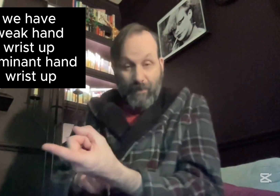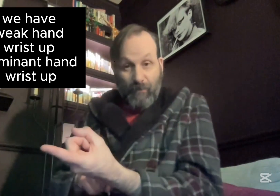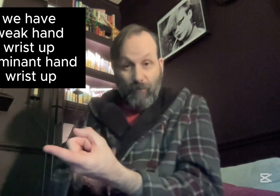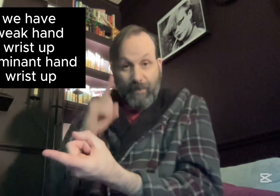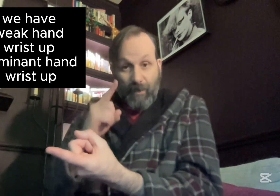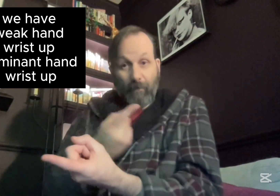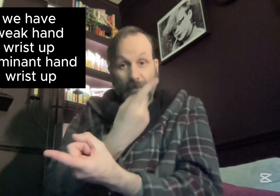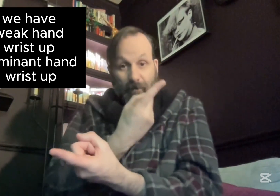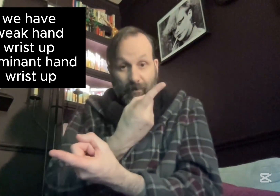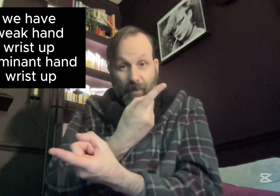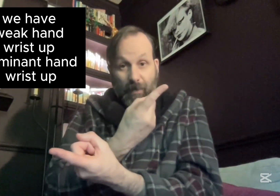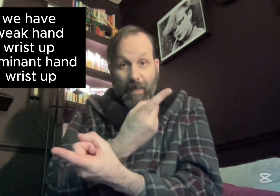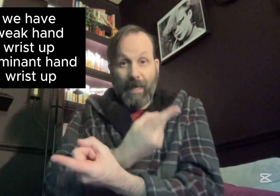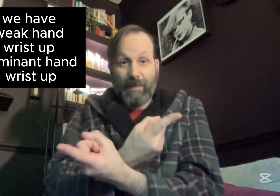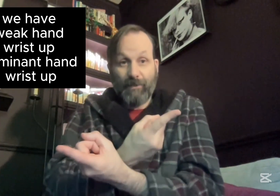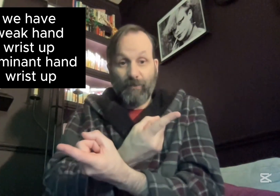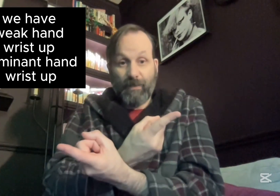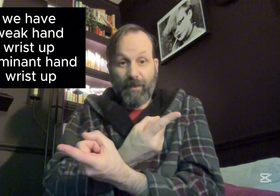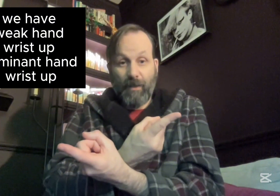hand, wrist up, dominant hand, wrist up.